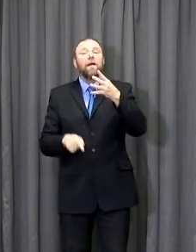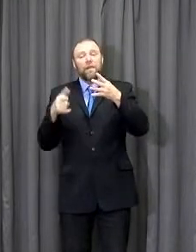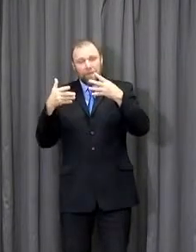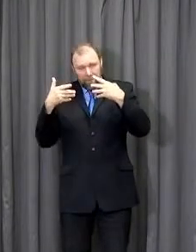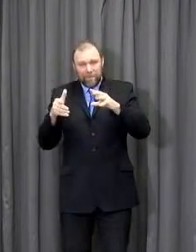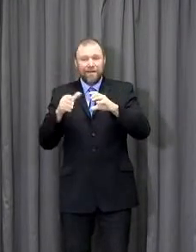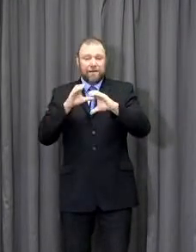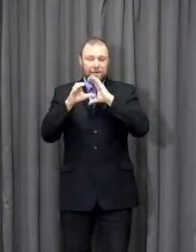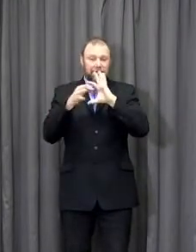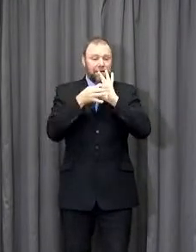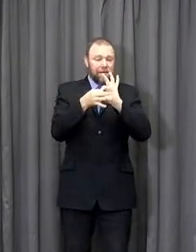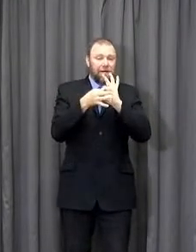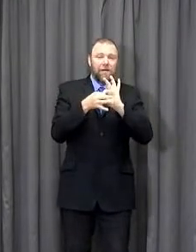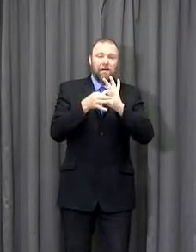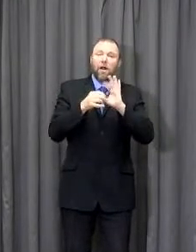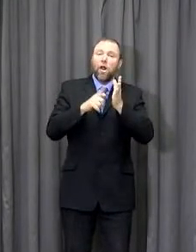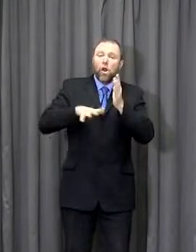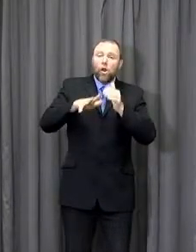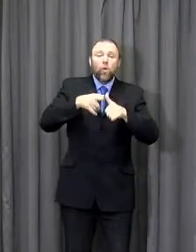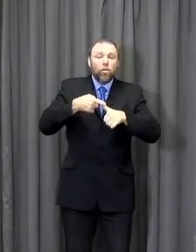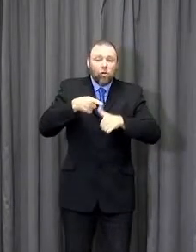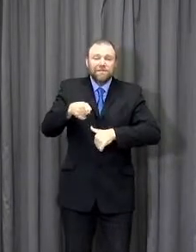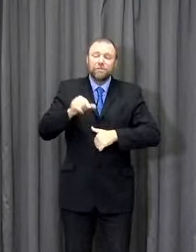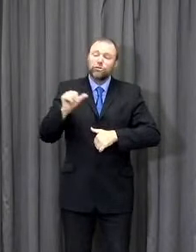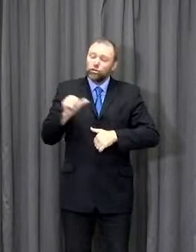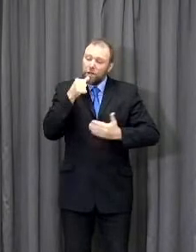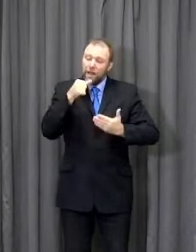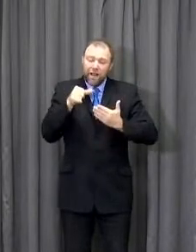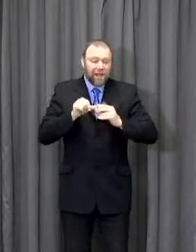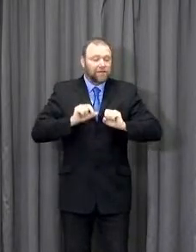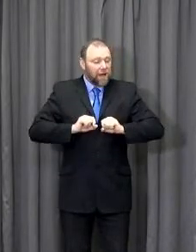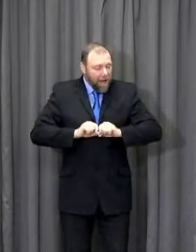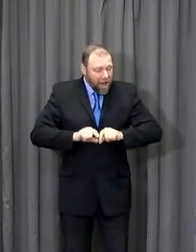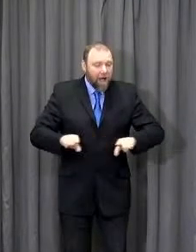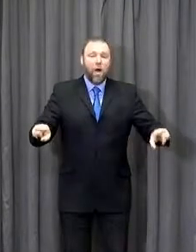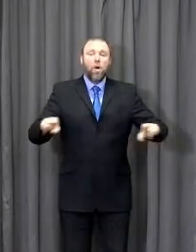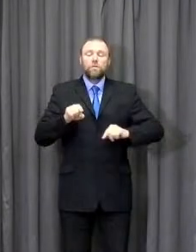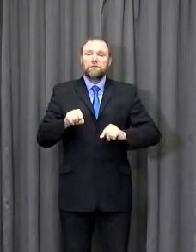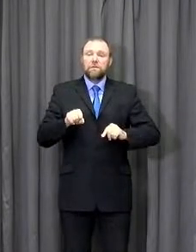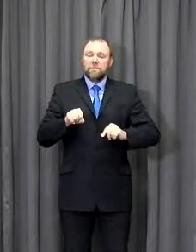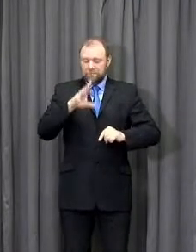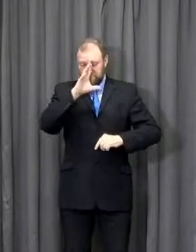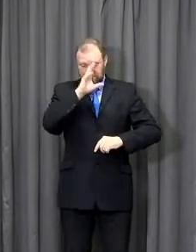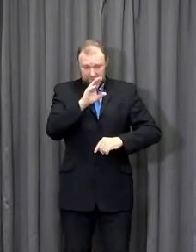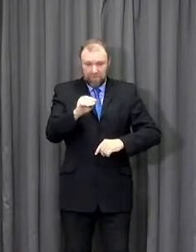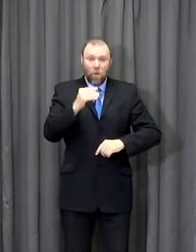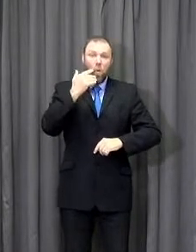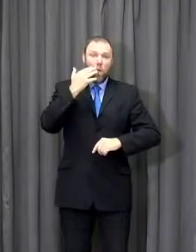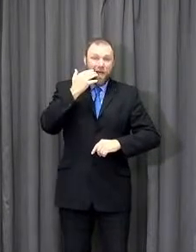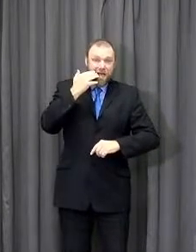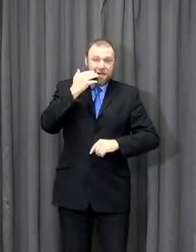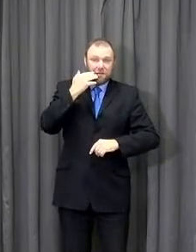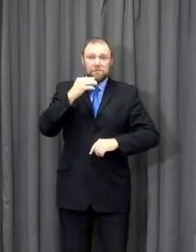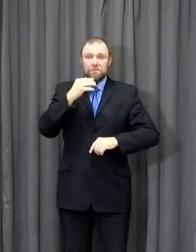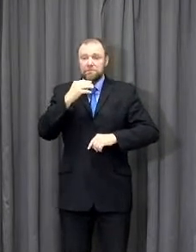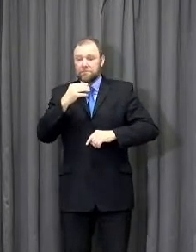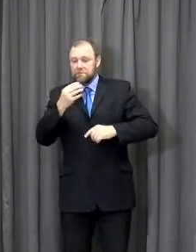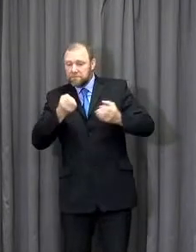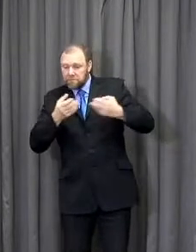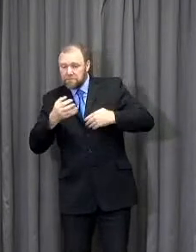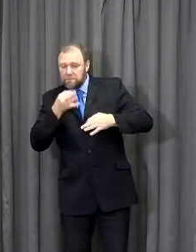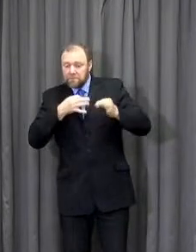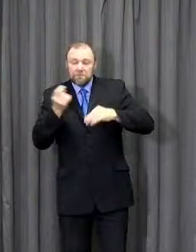local authorities. Letters should have gone out to everybody, advising them about when they will get their